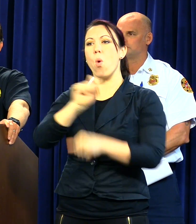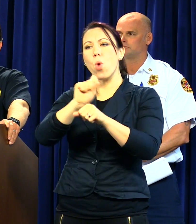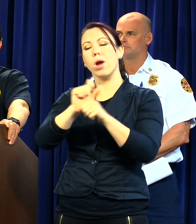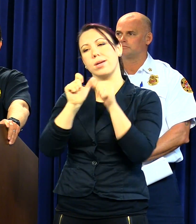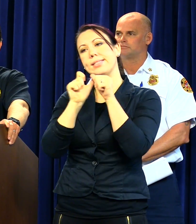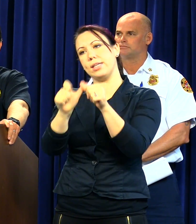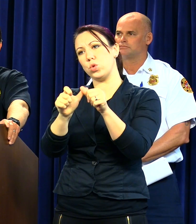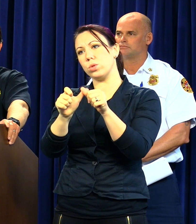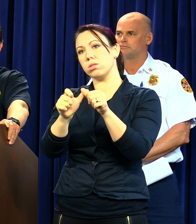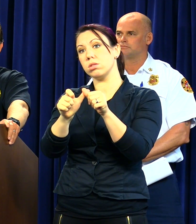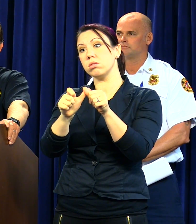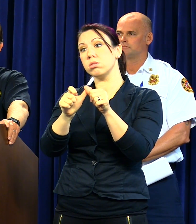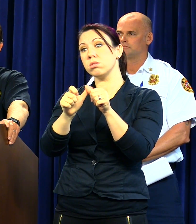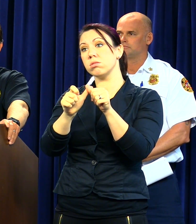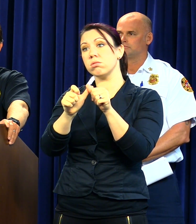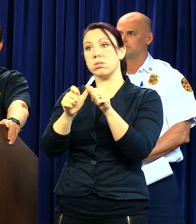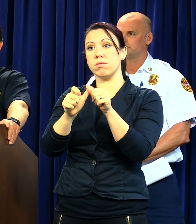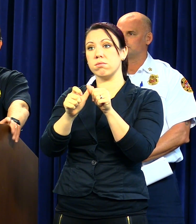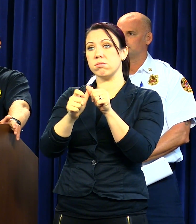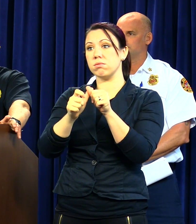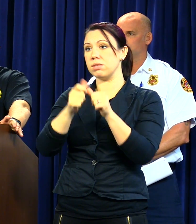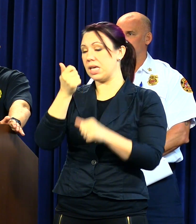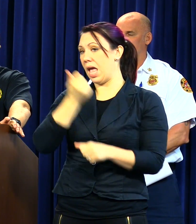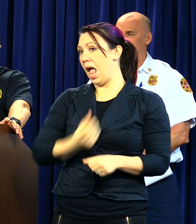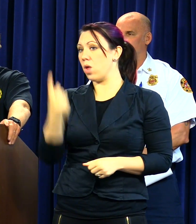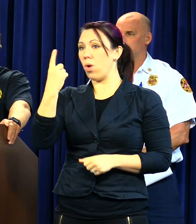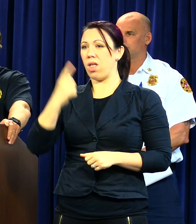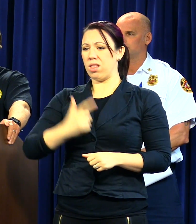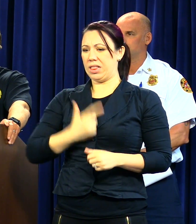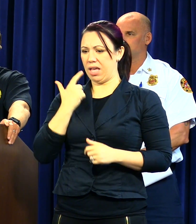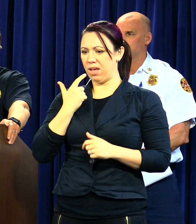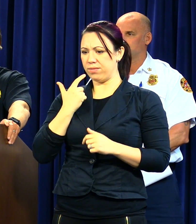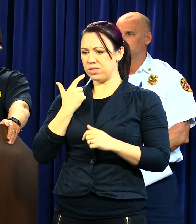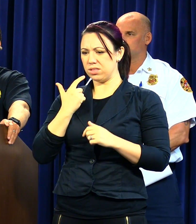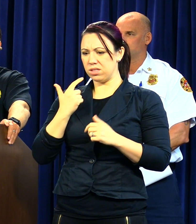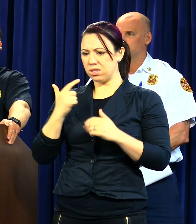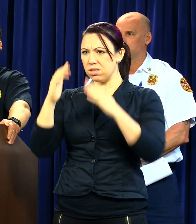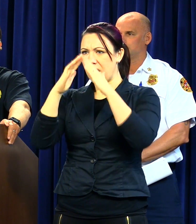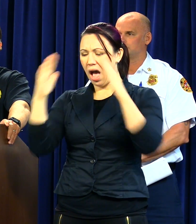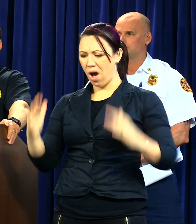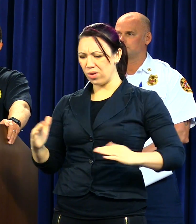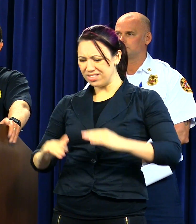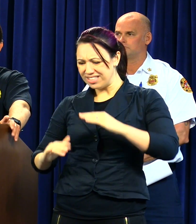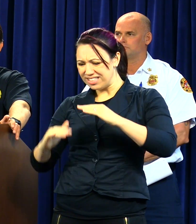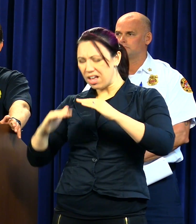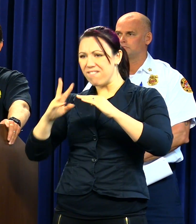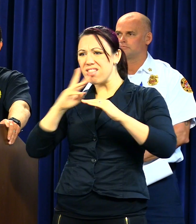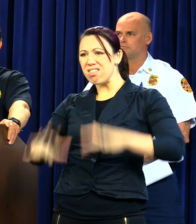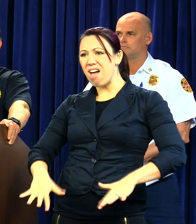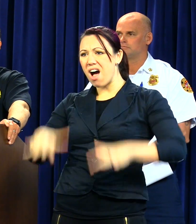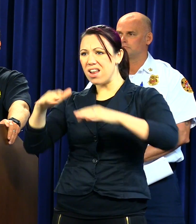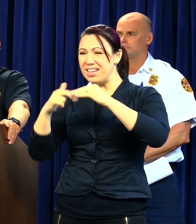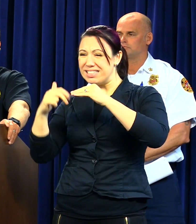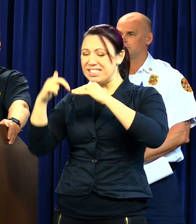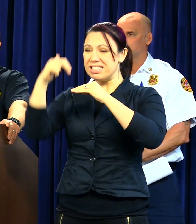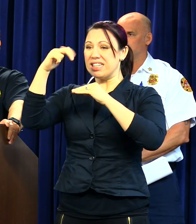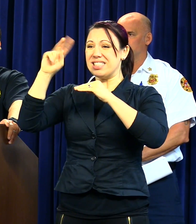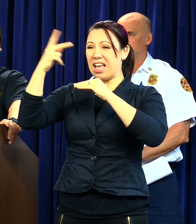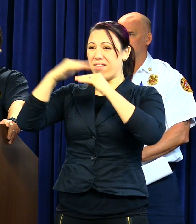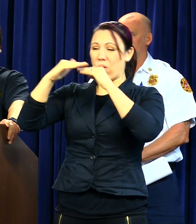continues. If anybody is on a second floor or somewhere on a road that continues to be flooded and they thought they were going to wait this